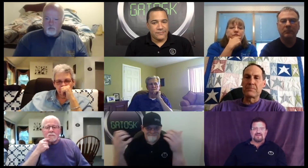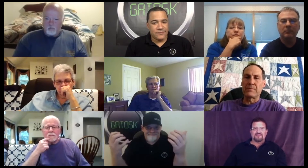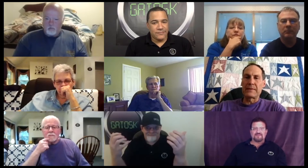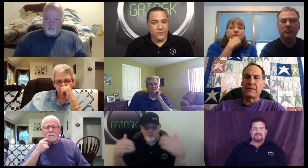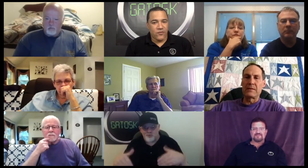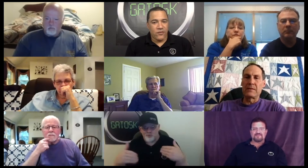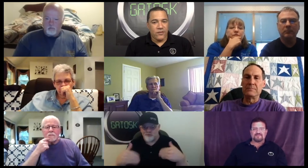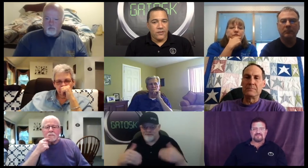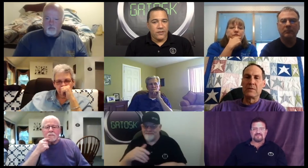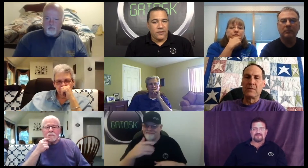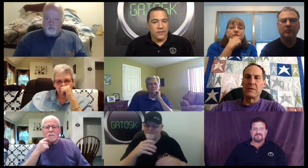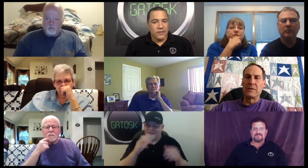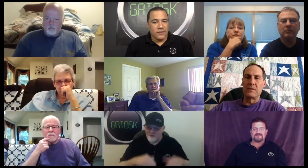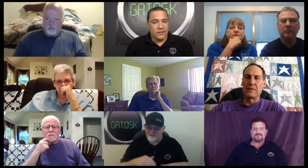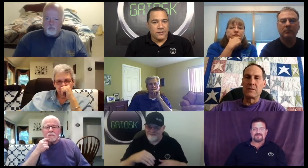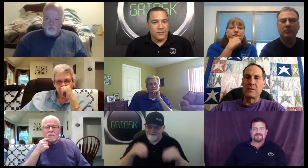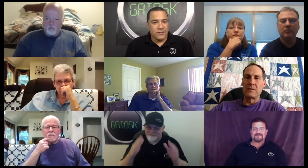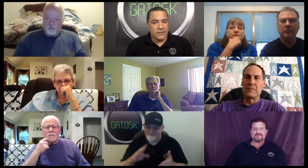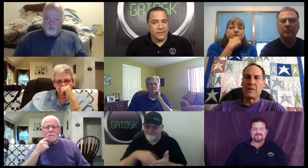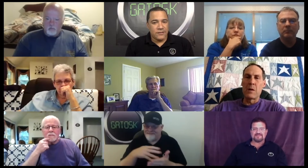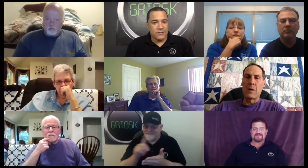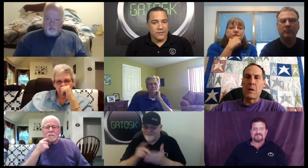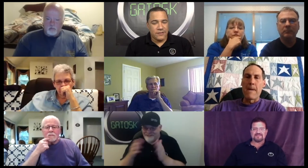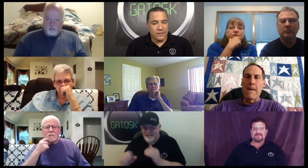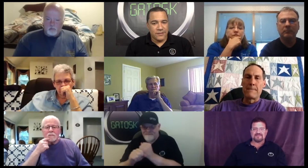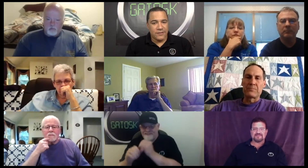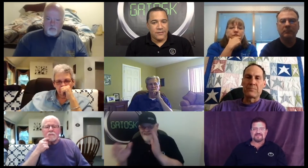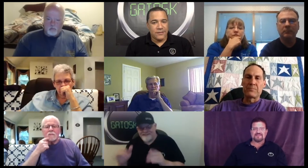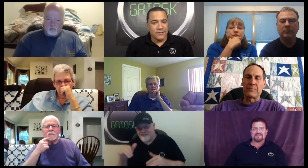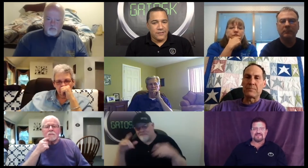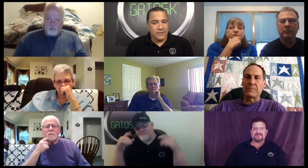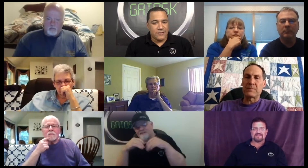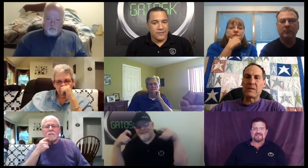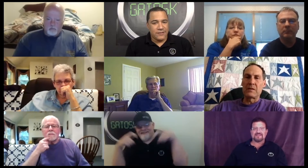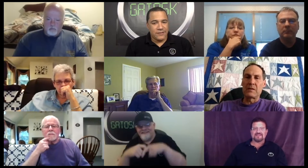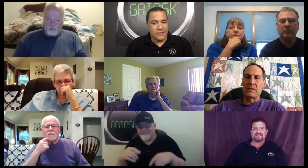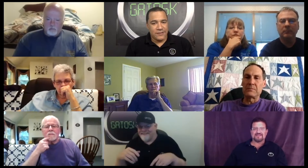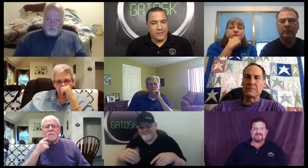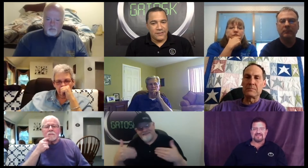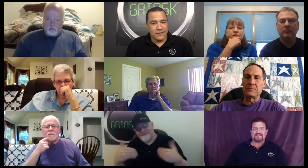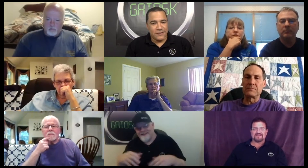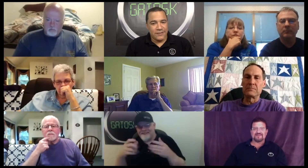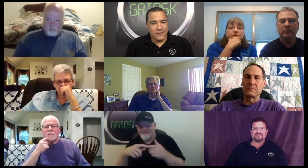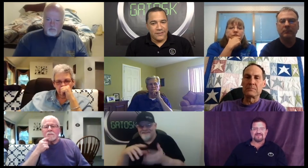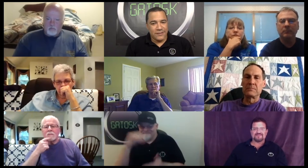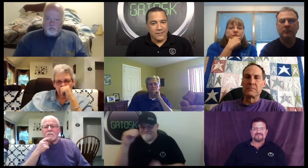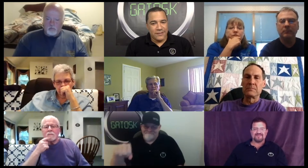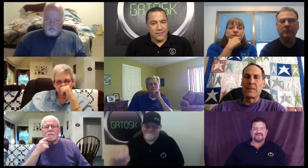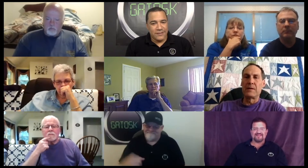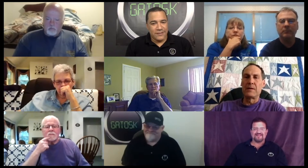a different audience, a larger audience. There's designers, sellers, advertisers. So there's a lot to